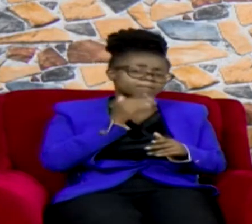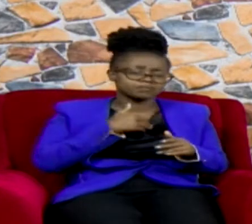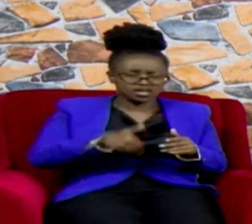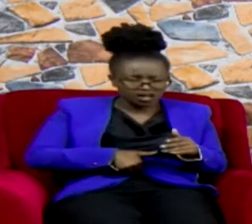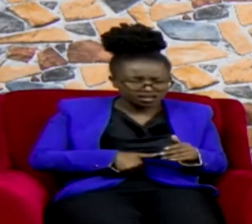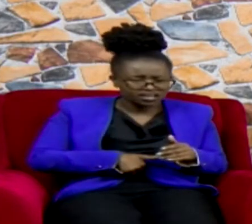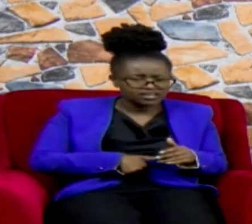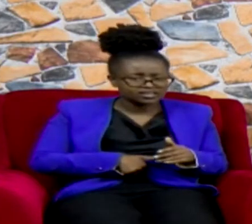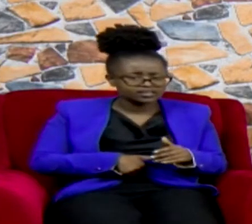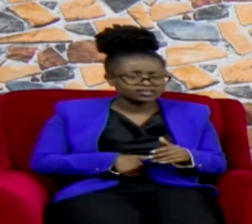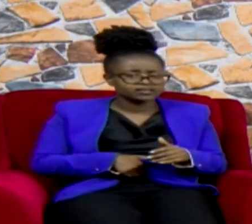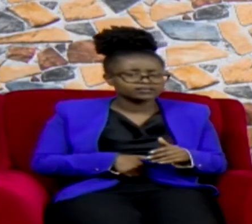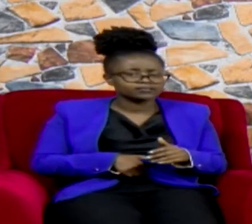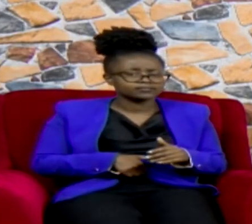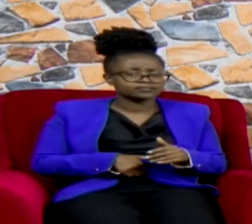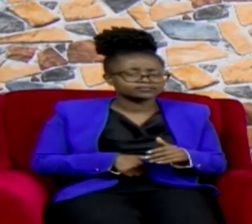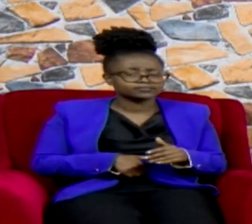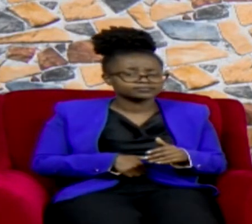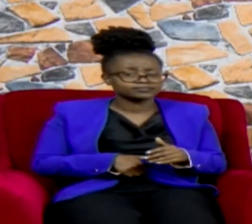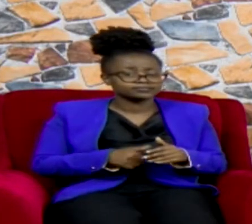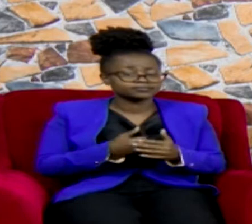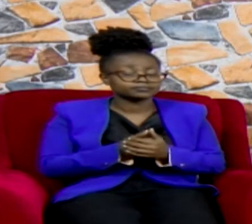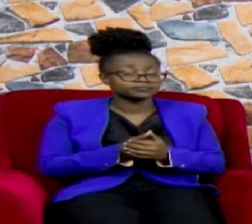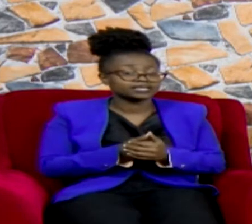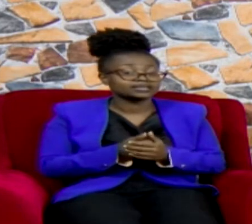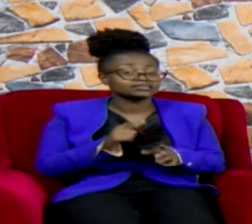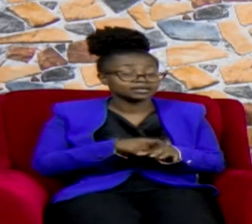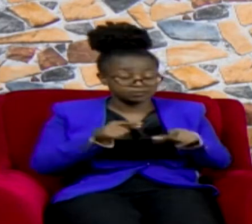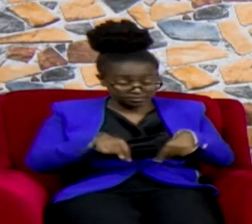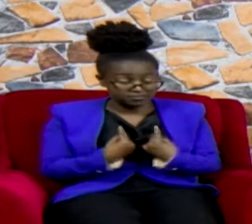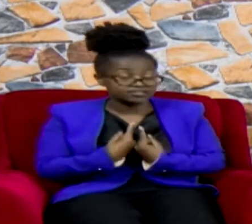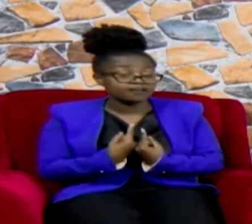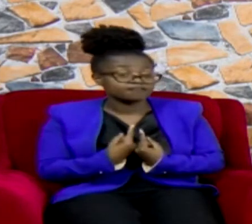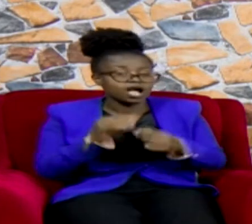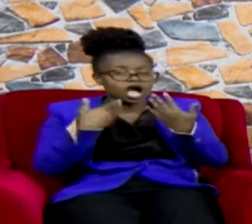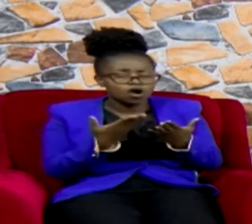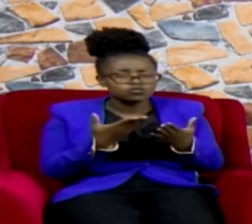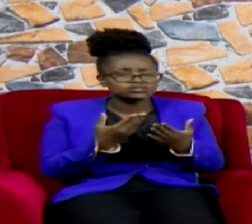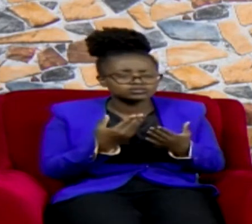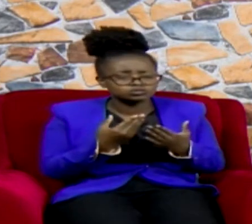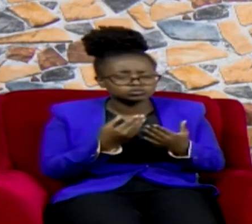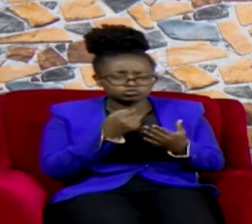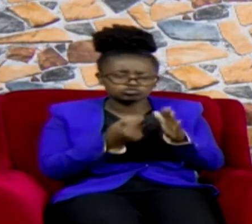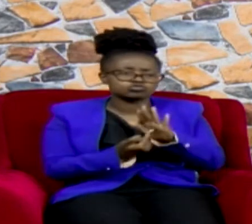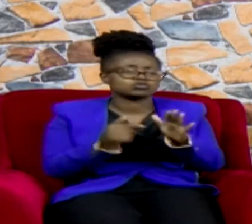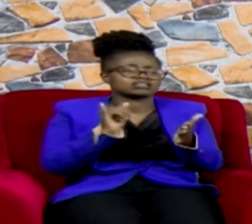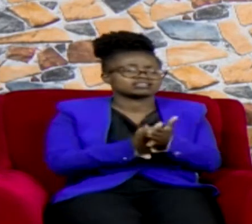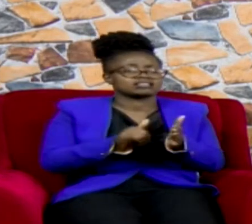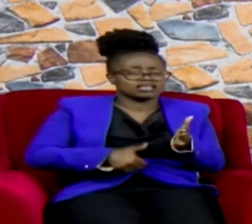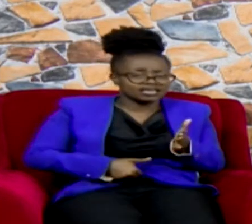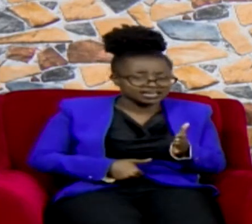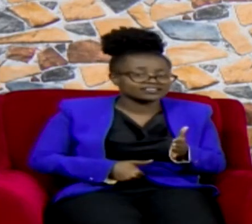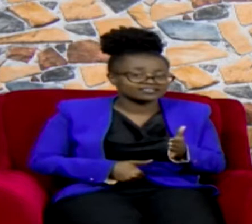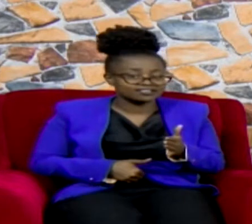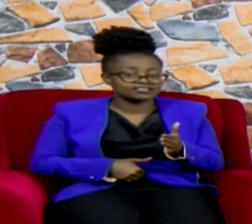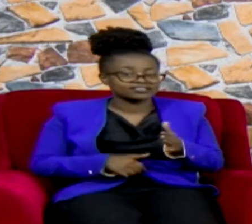this we're discussing dog. That's it's a side thing. Yes. But when it is them, yes, how do they get to comprehend that when you're hungry